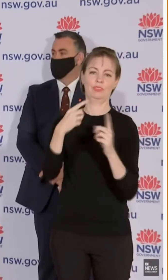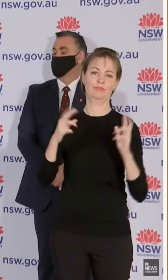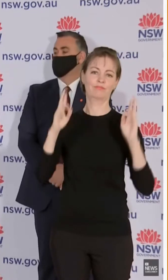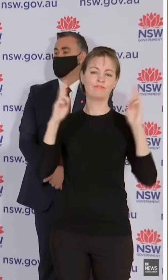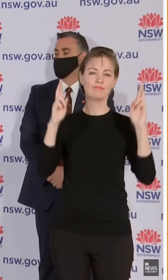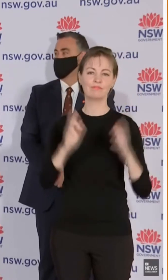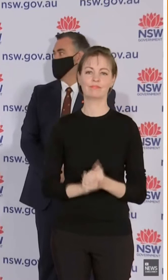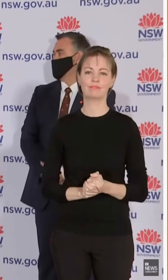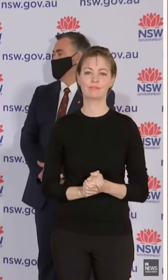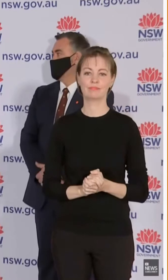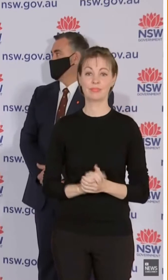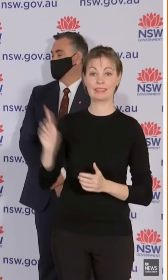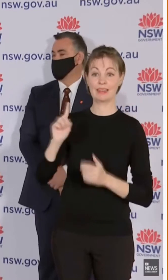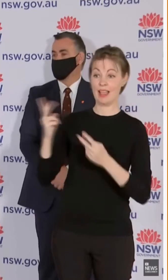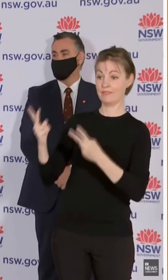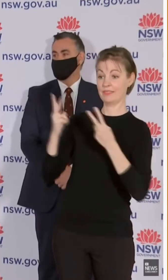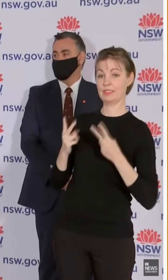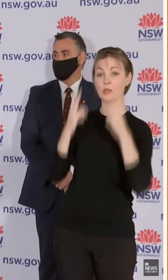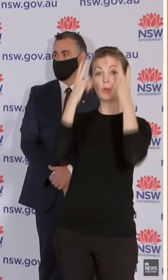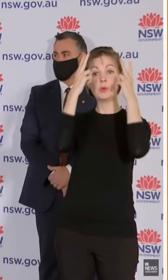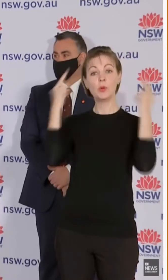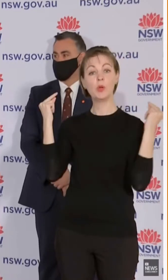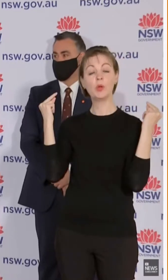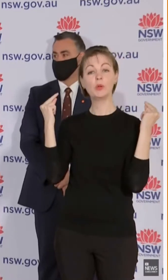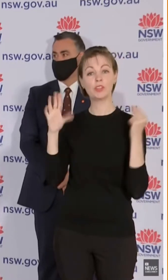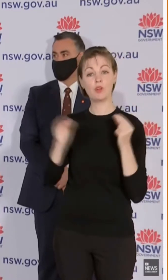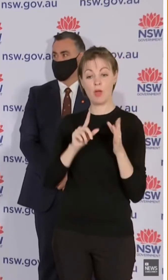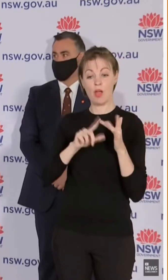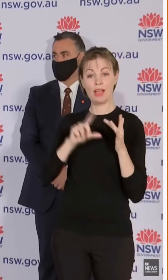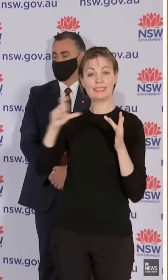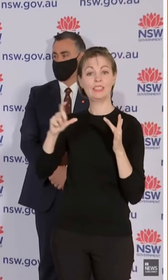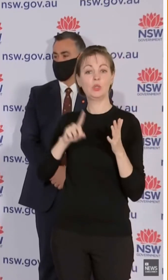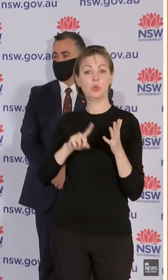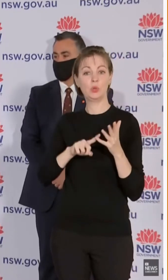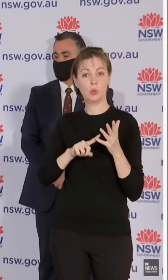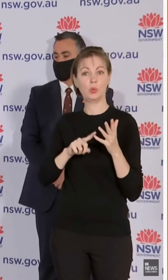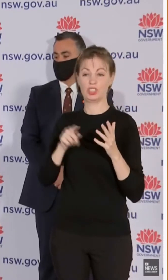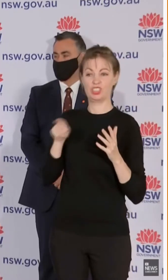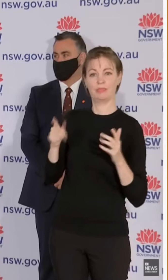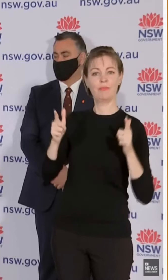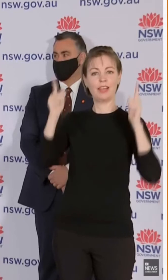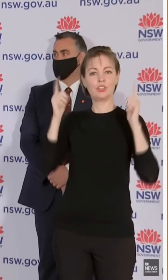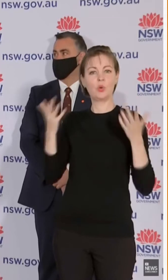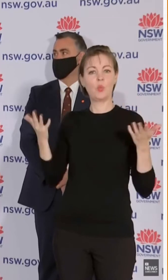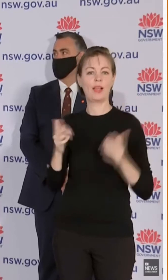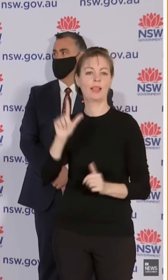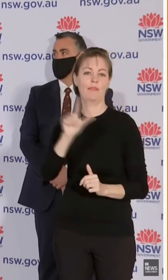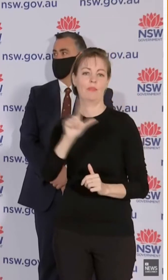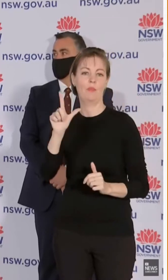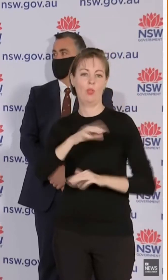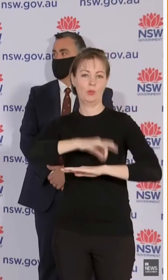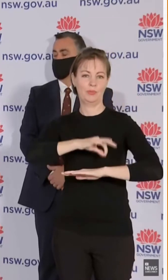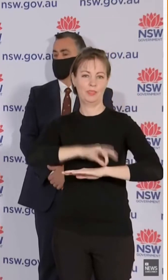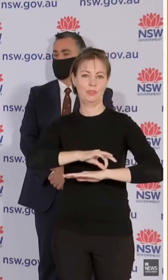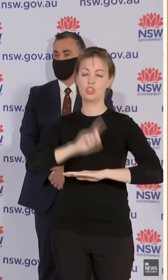have with us Nurse Michelle Dowd. Michelle is an intensive care nurse unit manager at Liverpool Hospital. She's going to